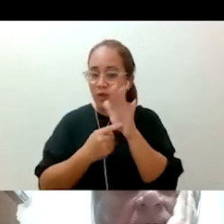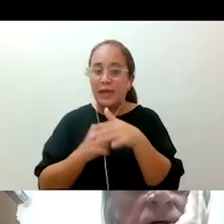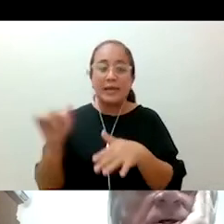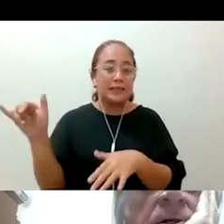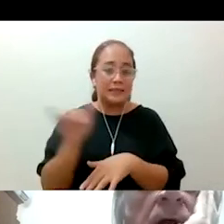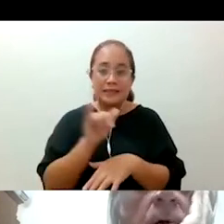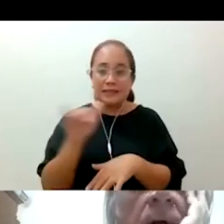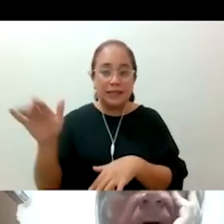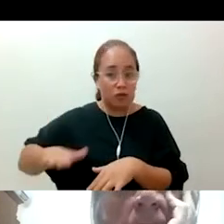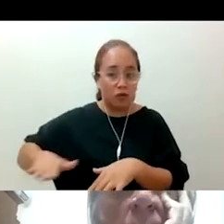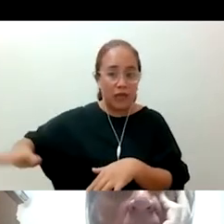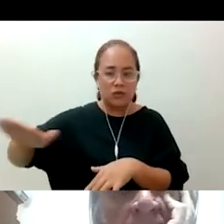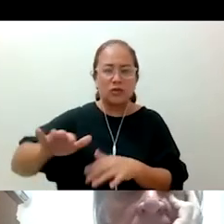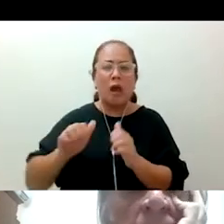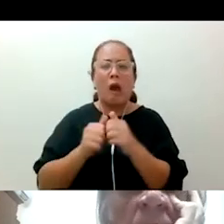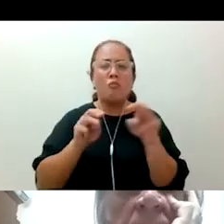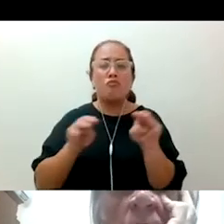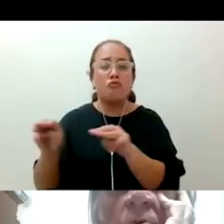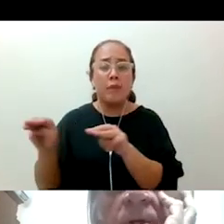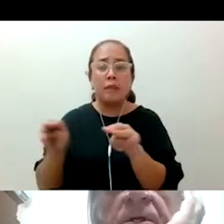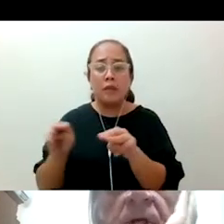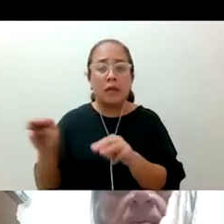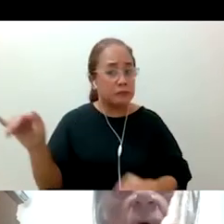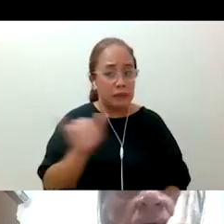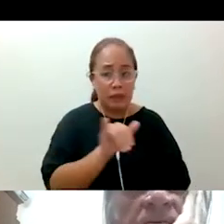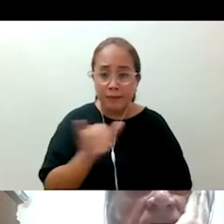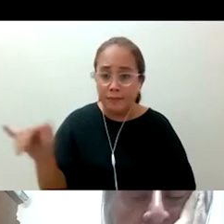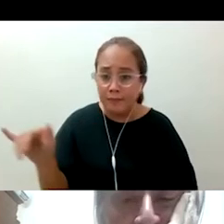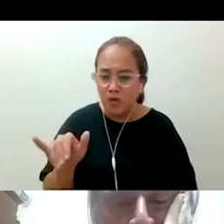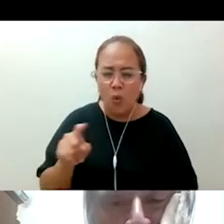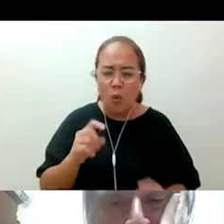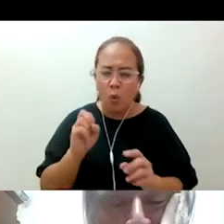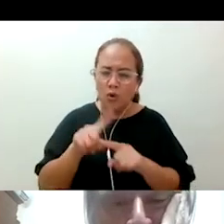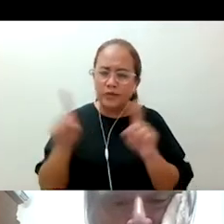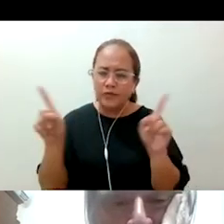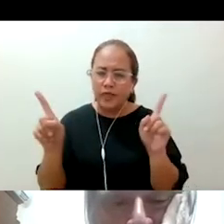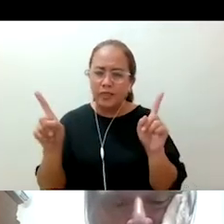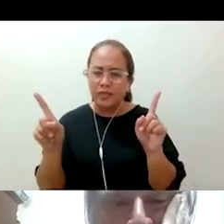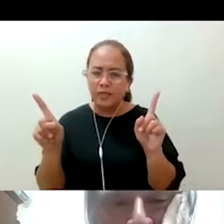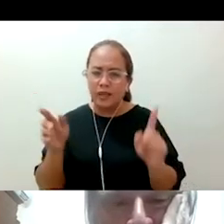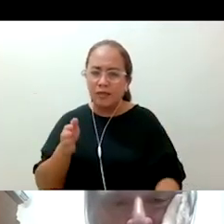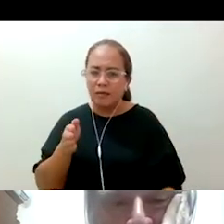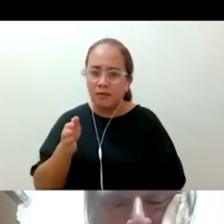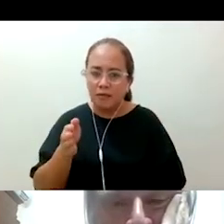same location. What about movement? Is the movement the same or different?